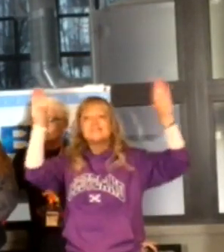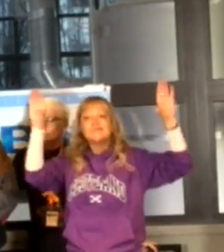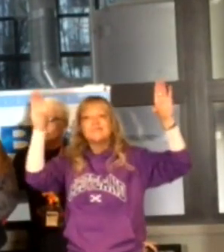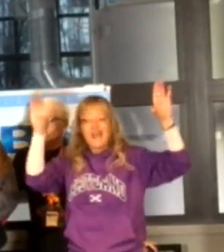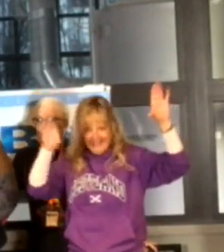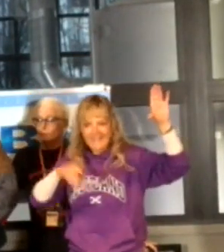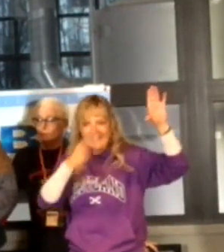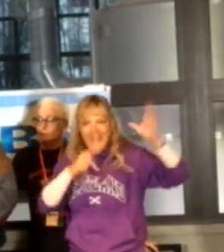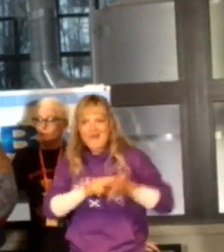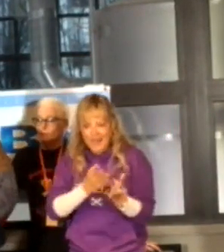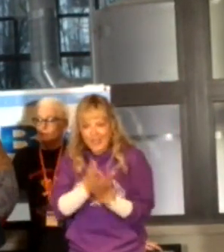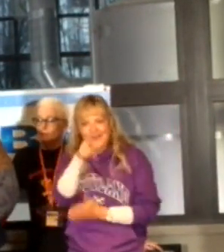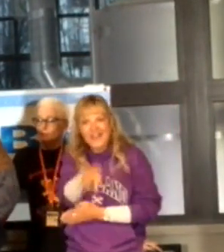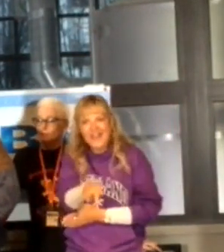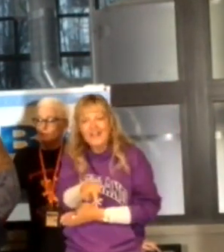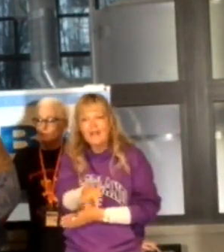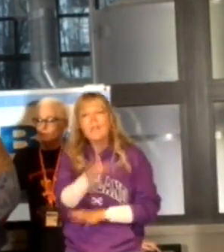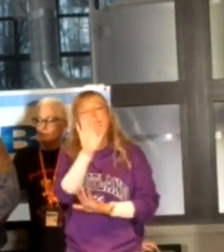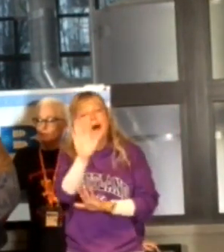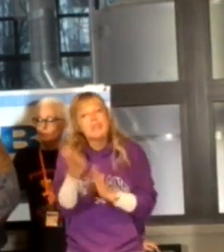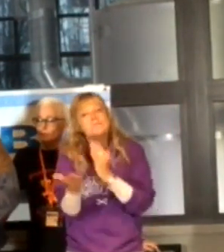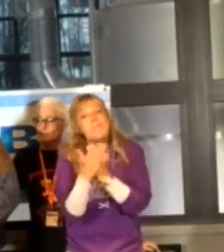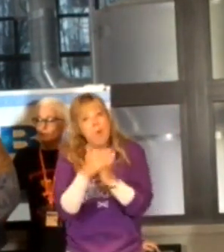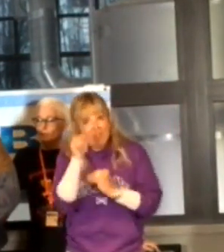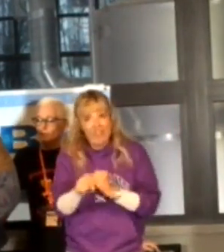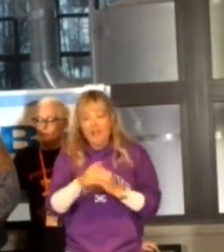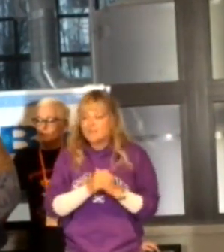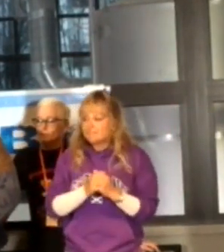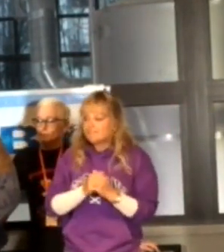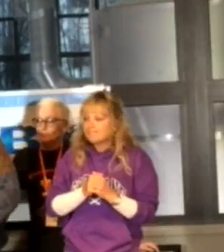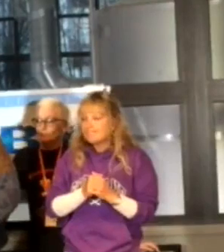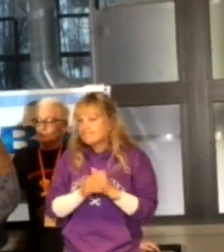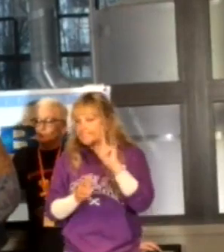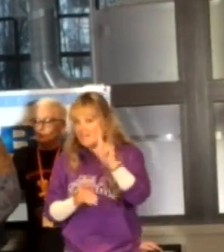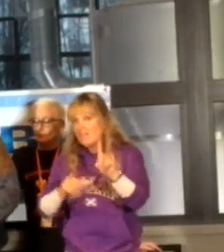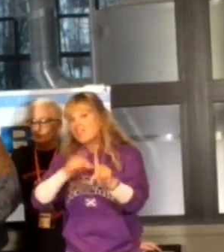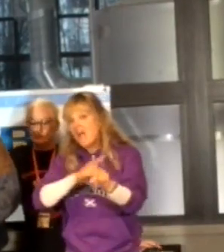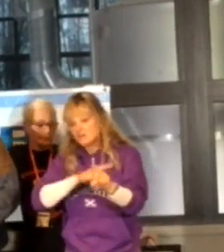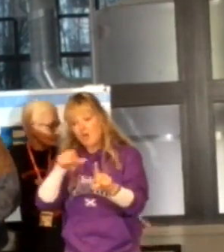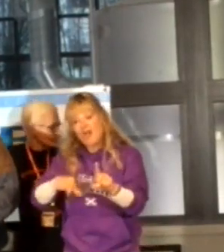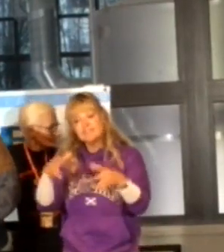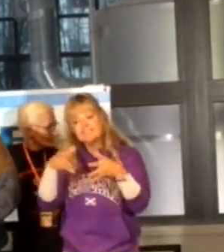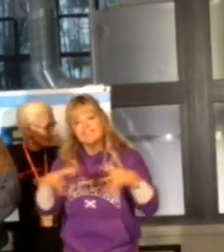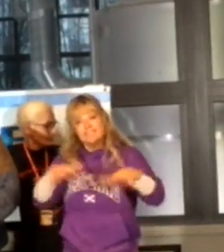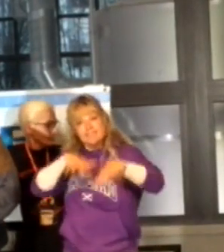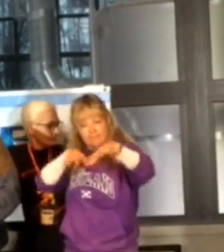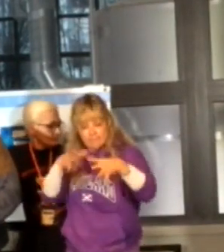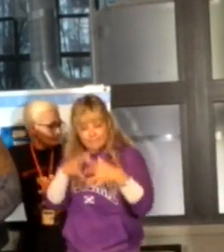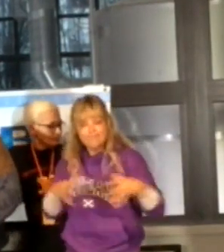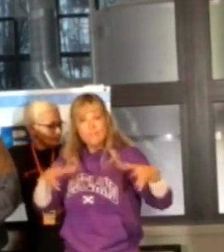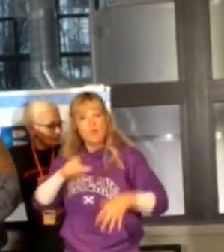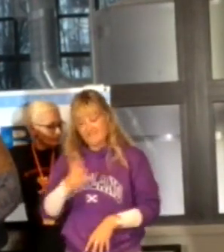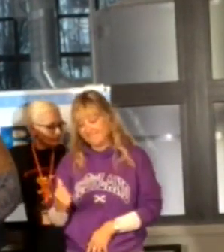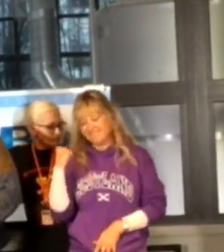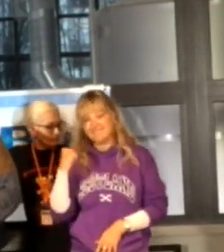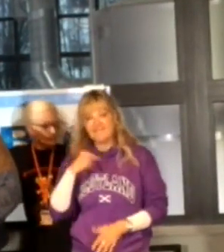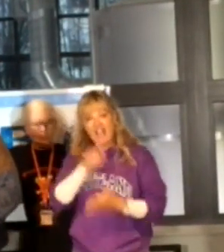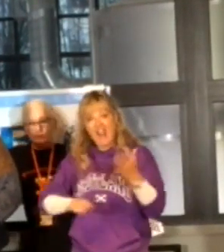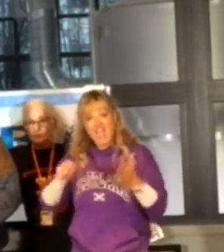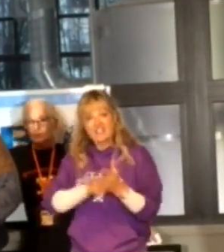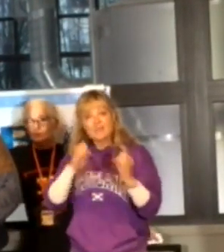to organise. But there's something more fundamental here, which is why our movement has grown, and that is the election of